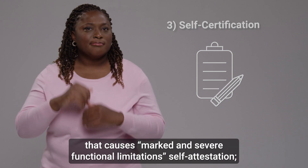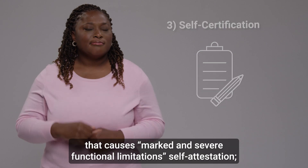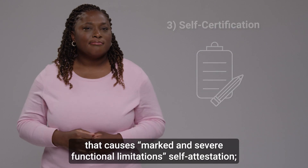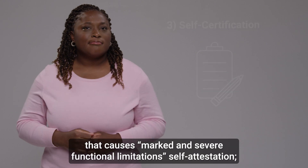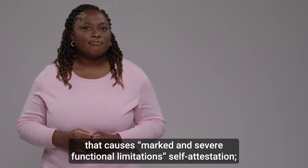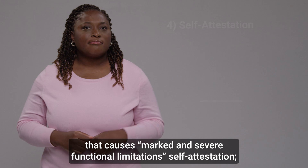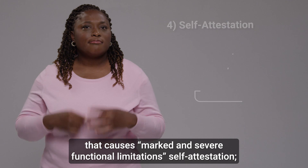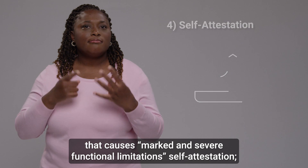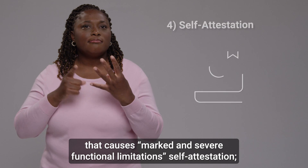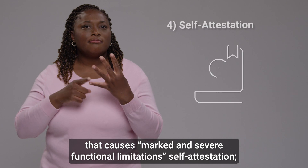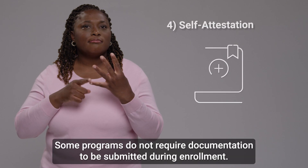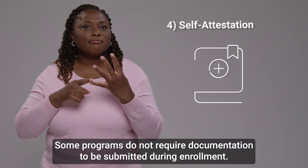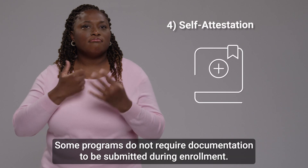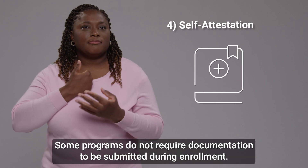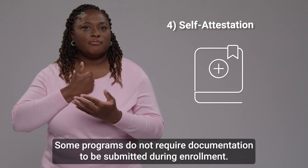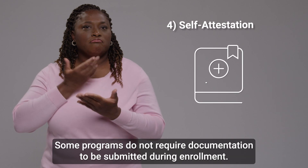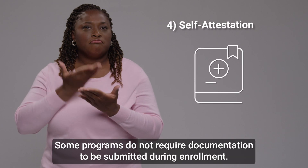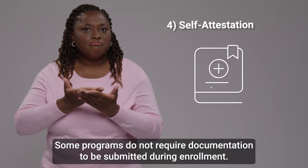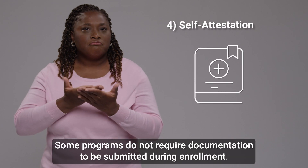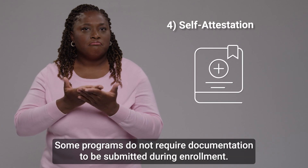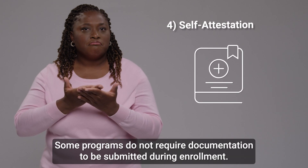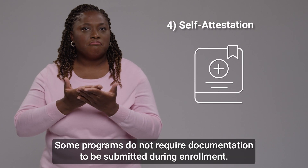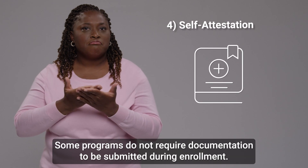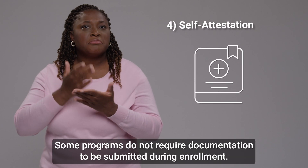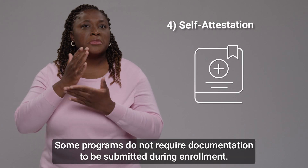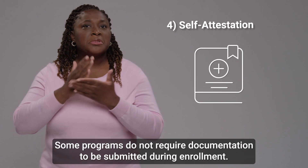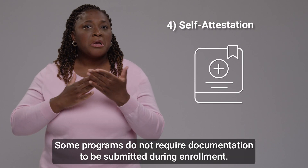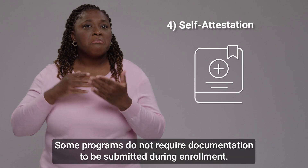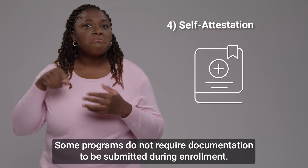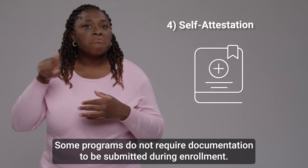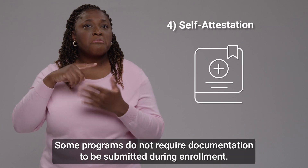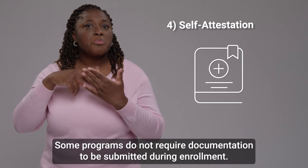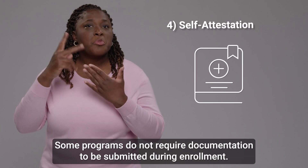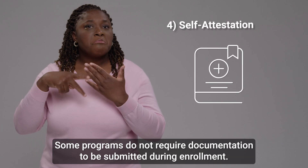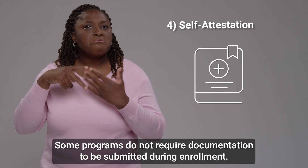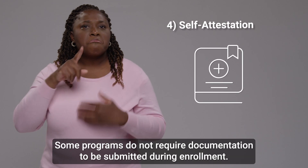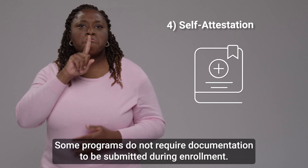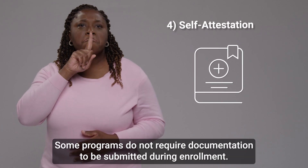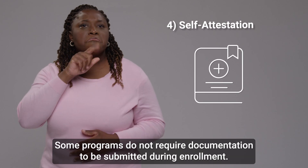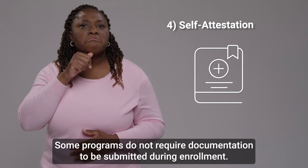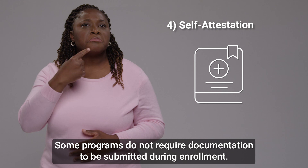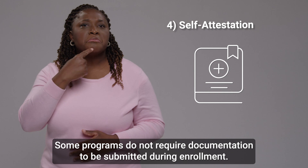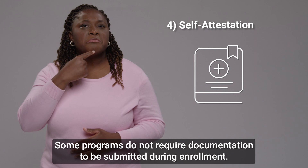limitations, self-attestation. Some programs do not require documentation to be submitted during enrollment.